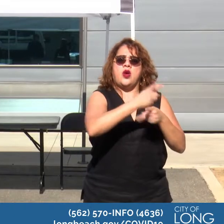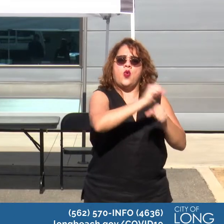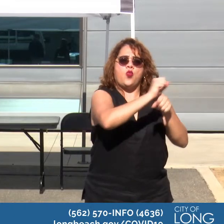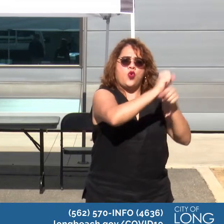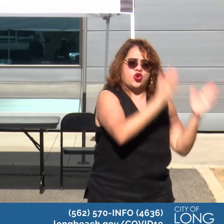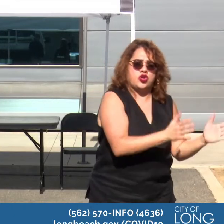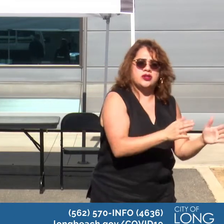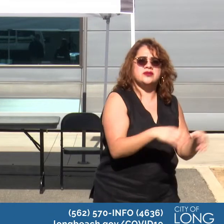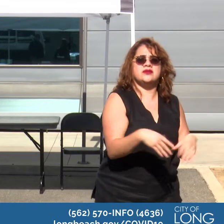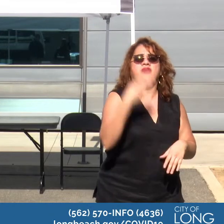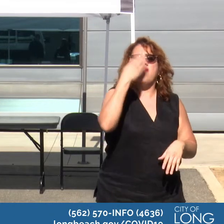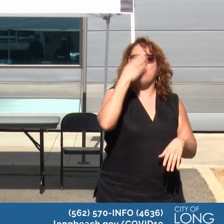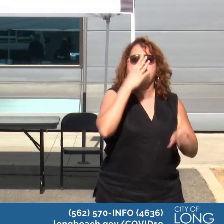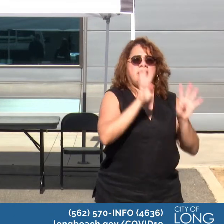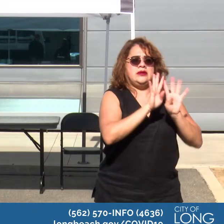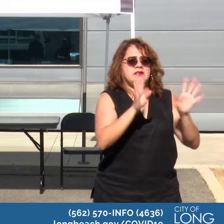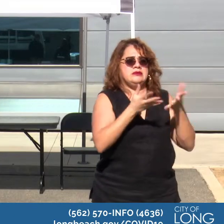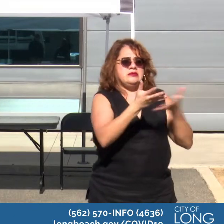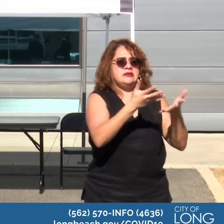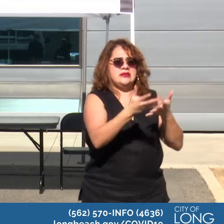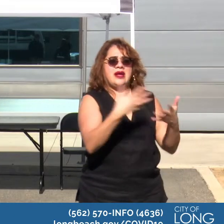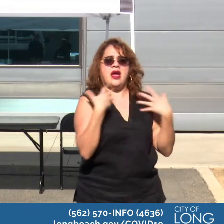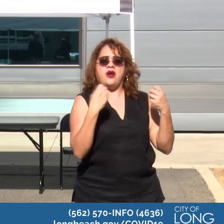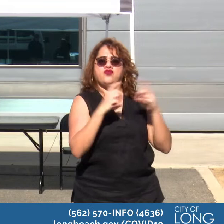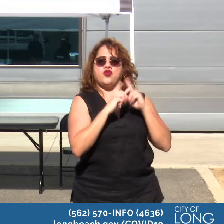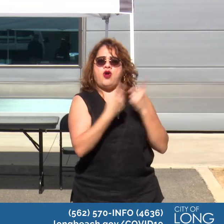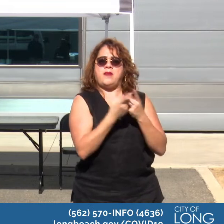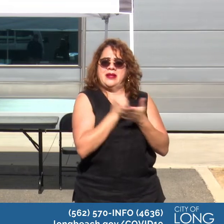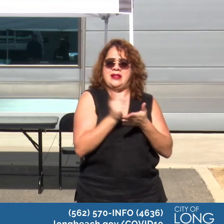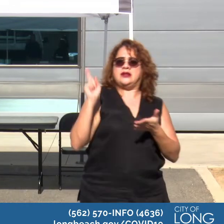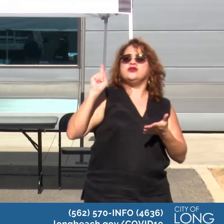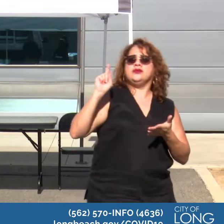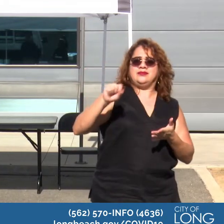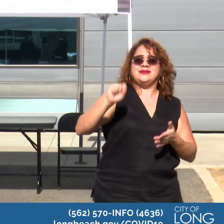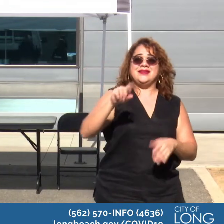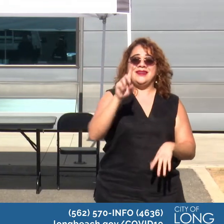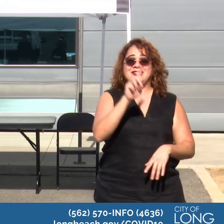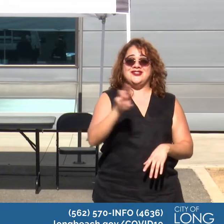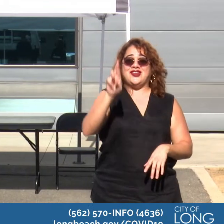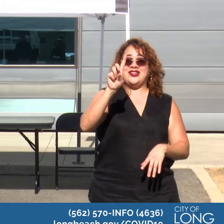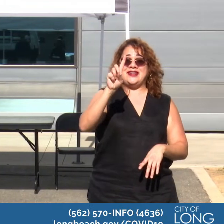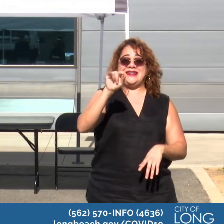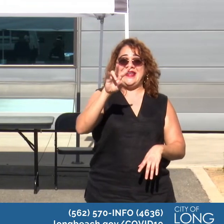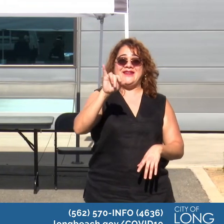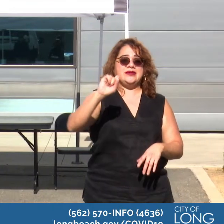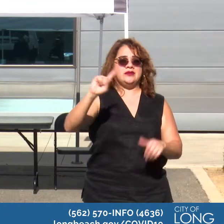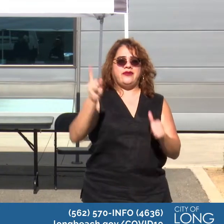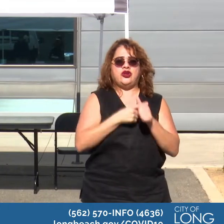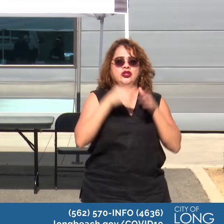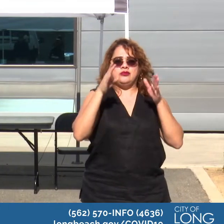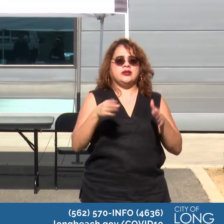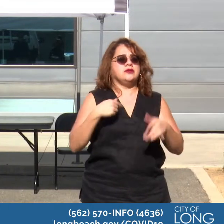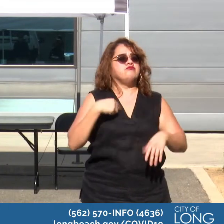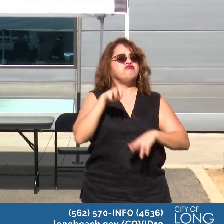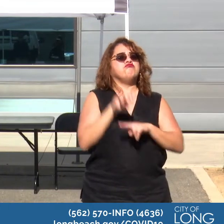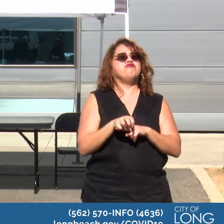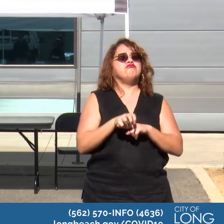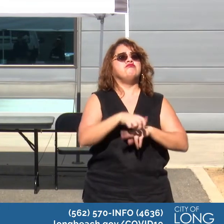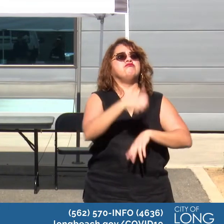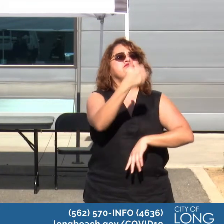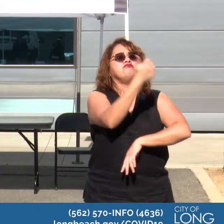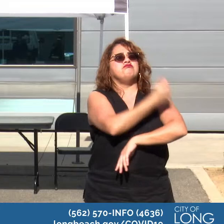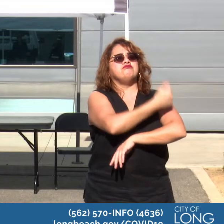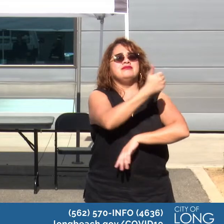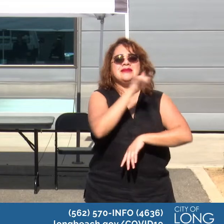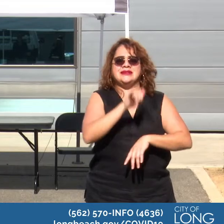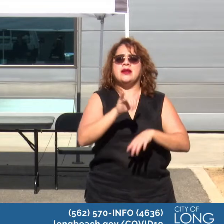health department last week. And so Dr. Davis was the very first person of our health department and our emergency response who was